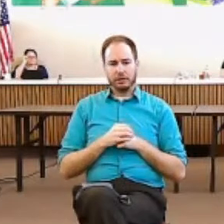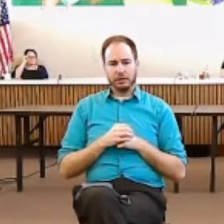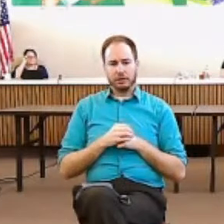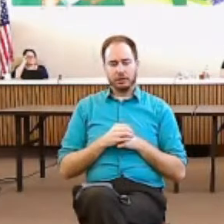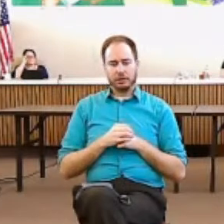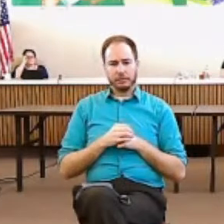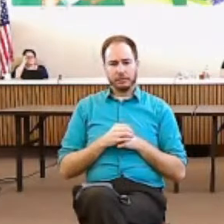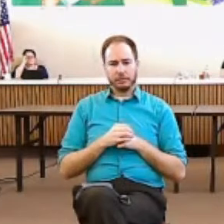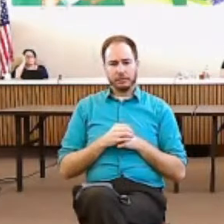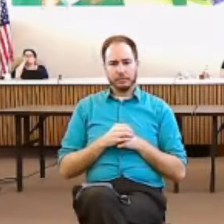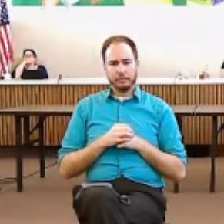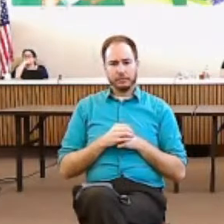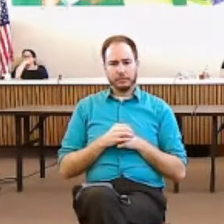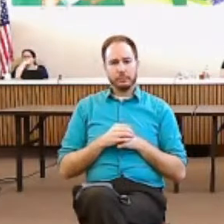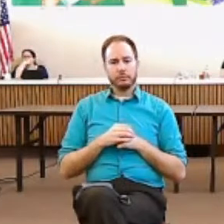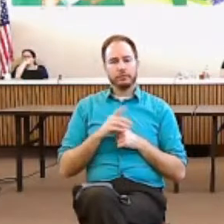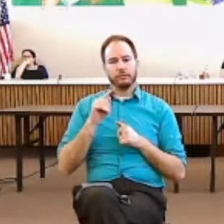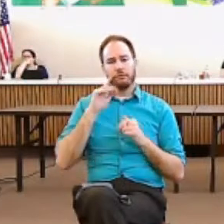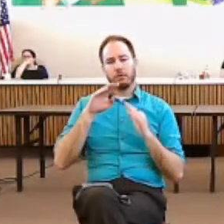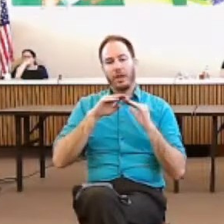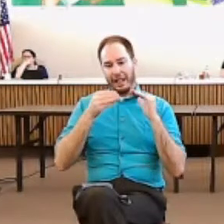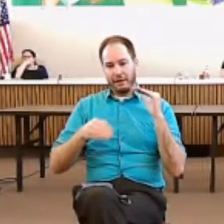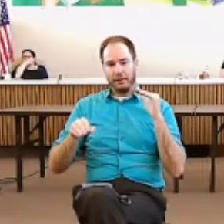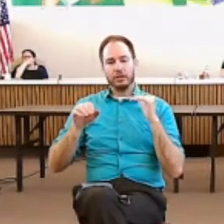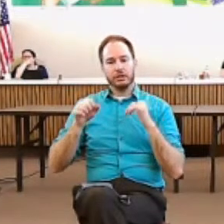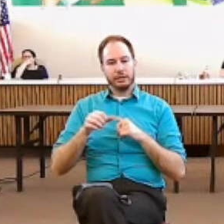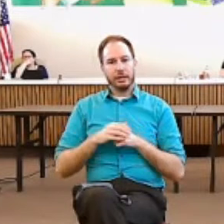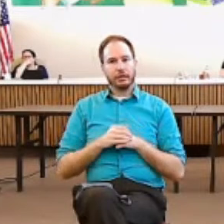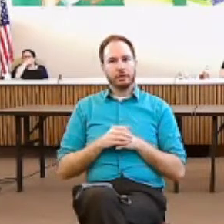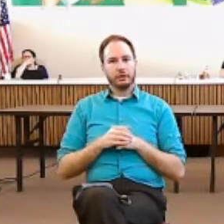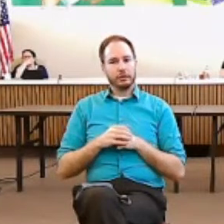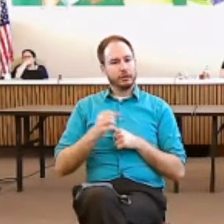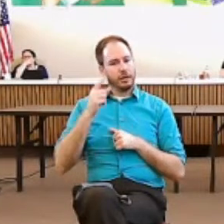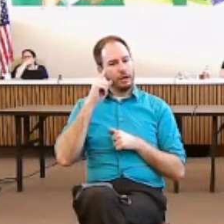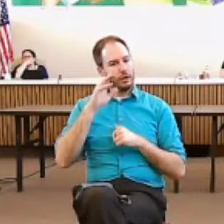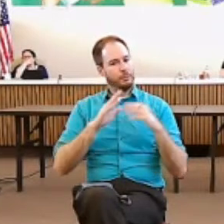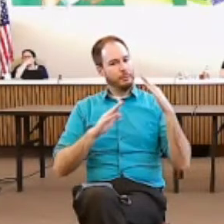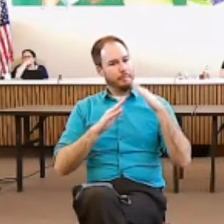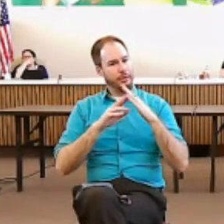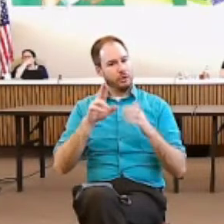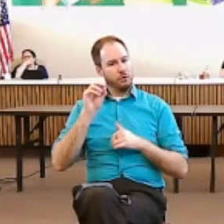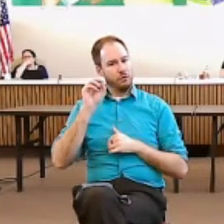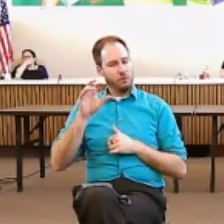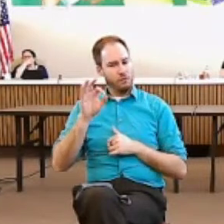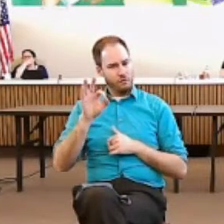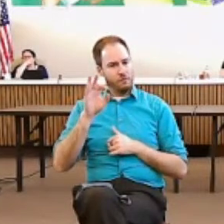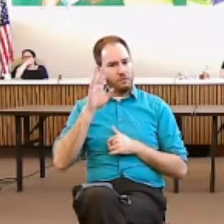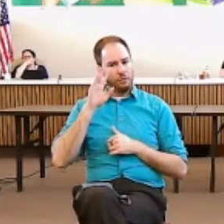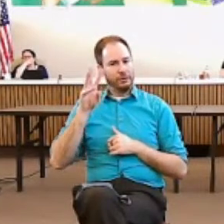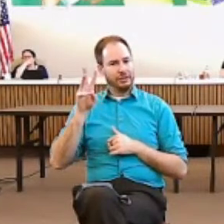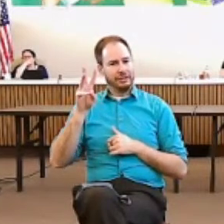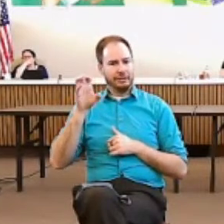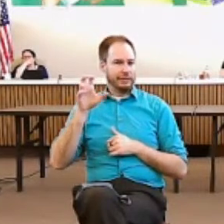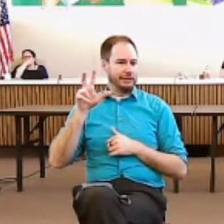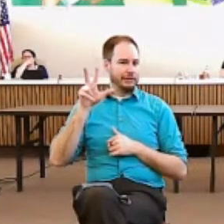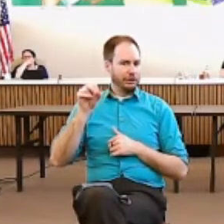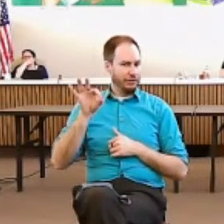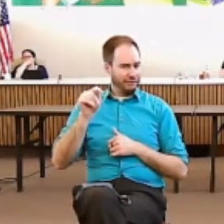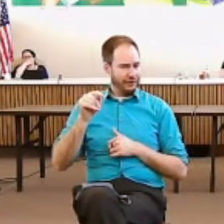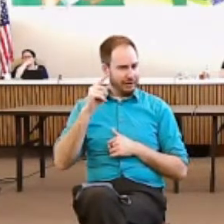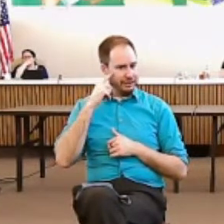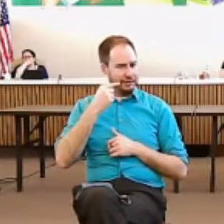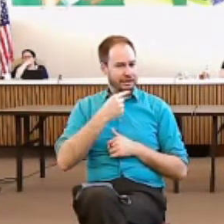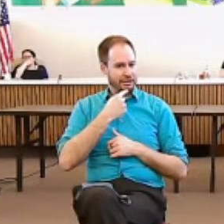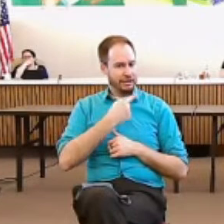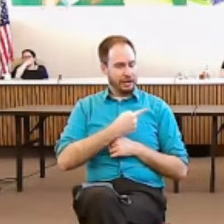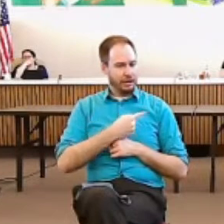Of elevation, yes. So the peak of the roof is going to be 630 feet, I think